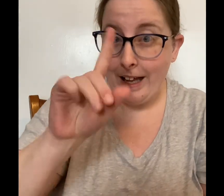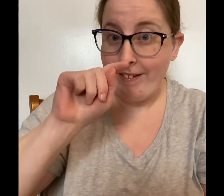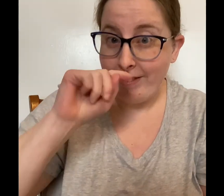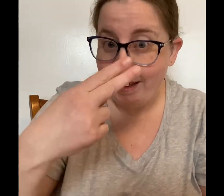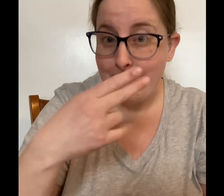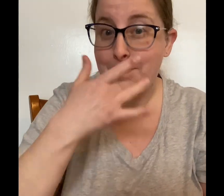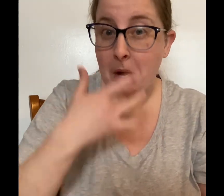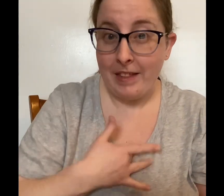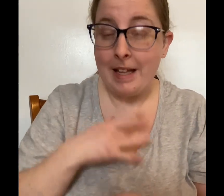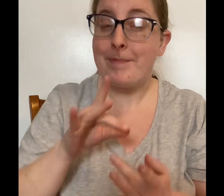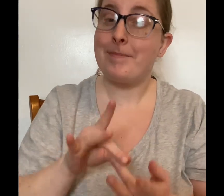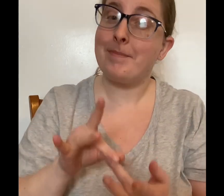year.